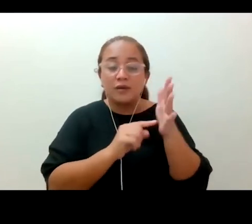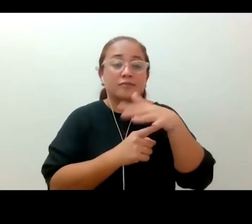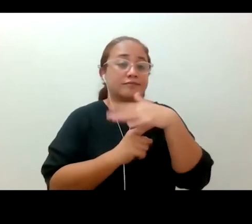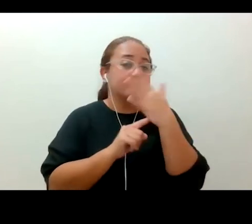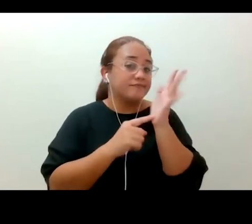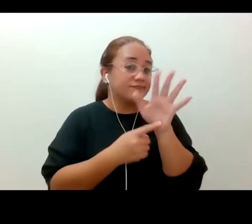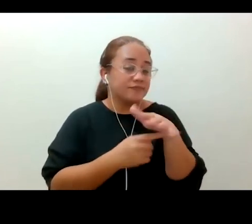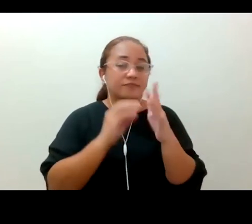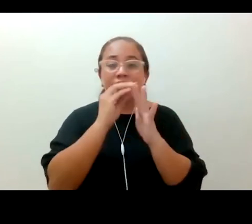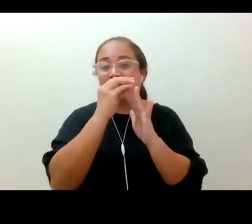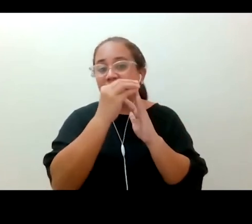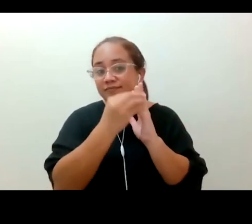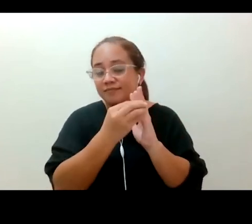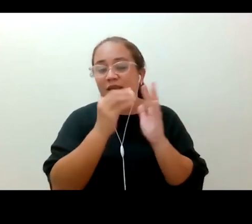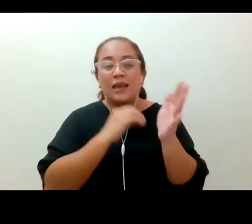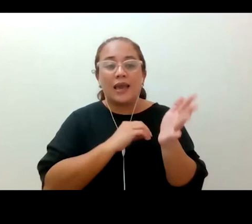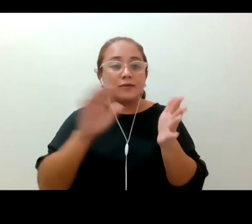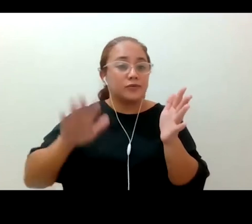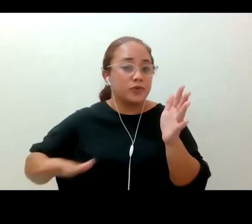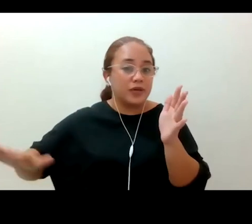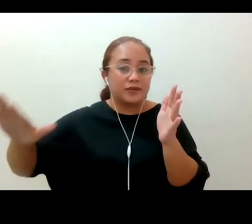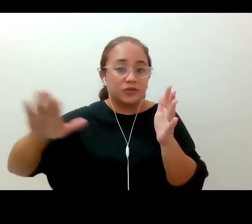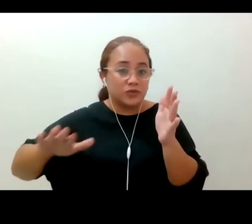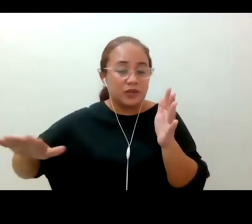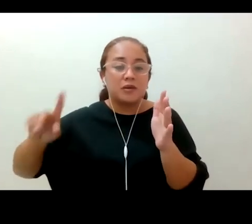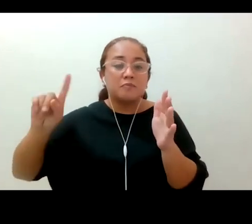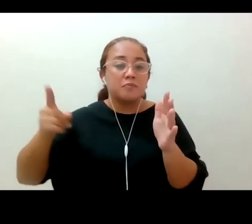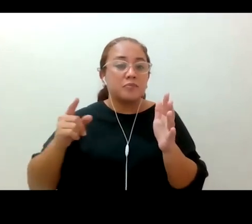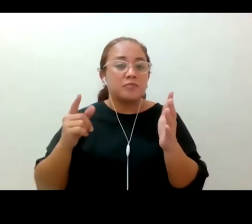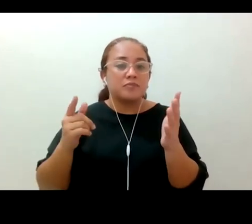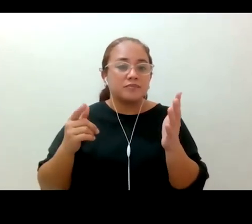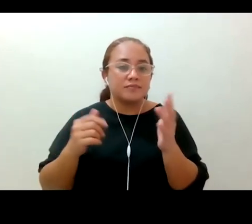orientation, finger orientation, and location, you pretty much